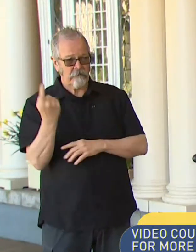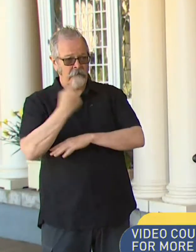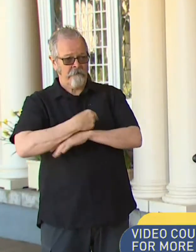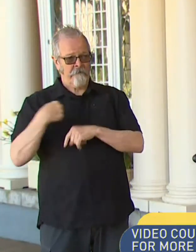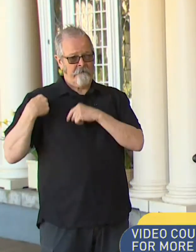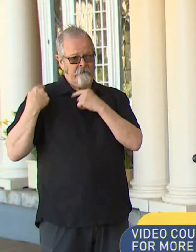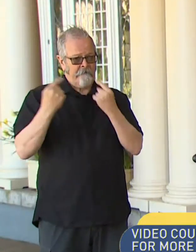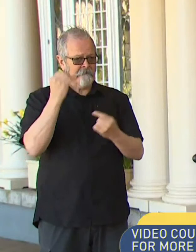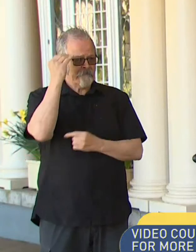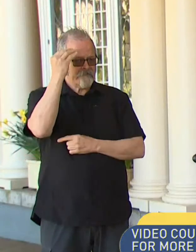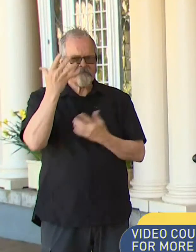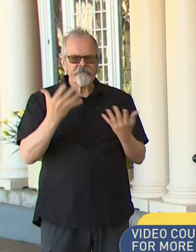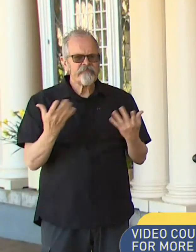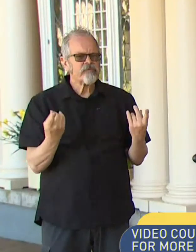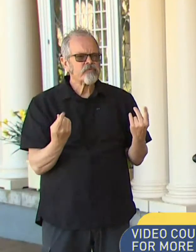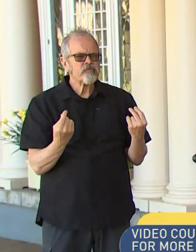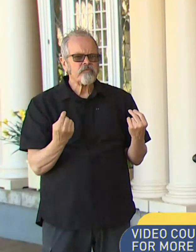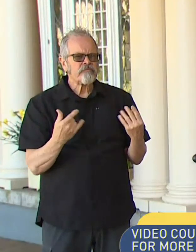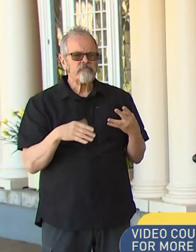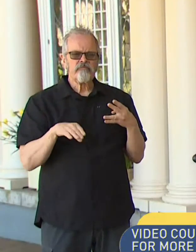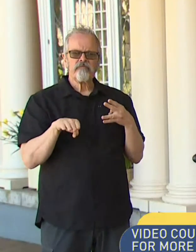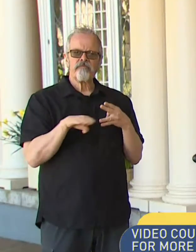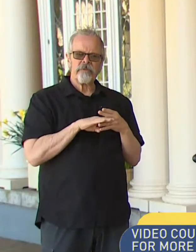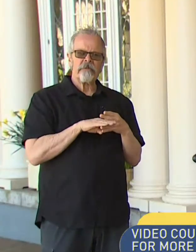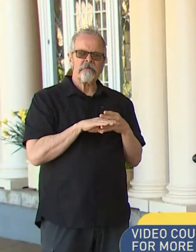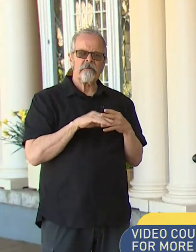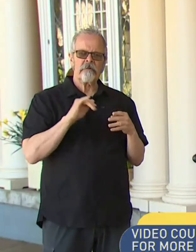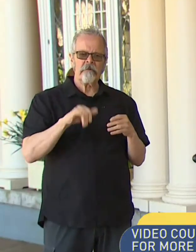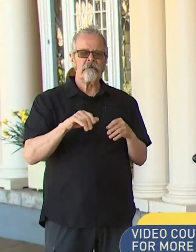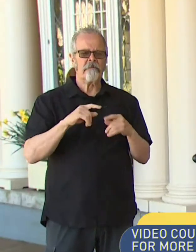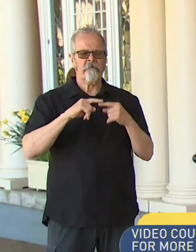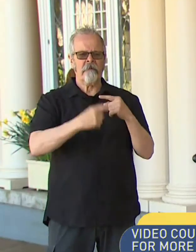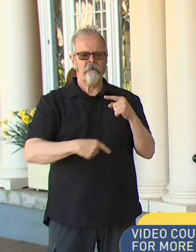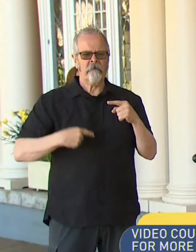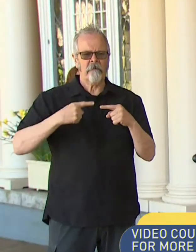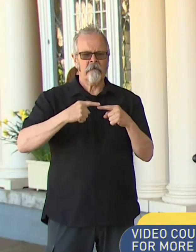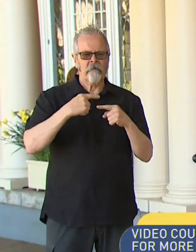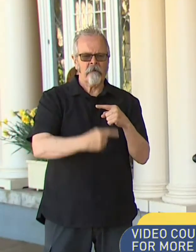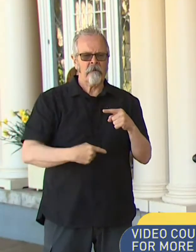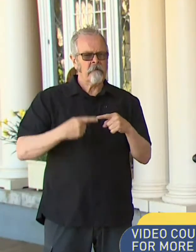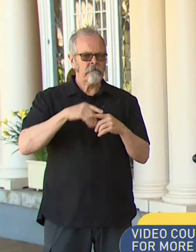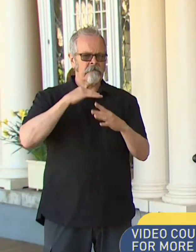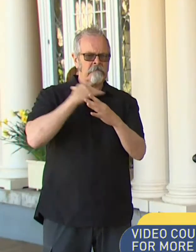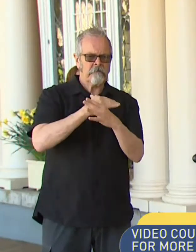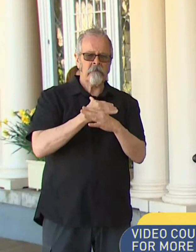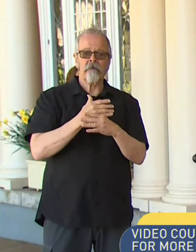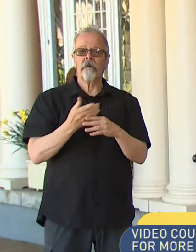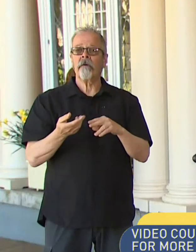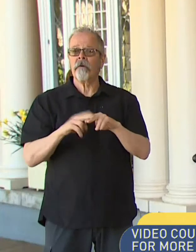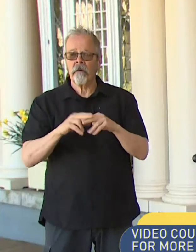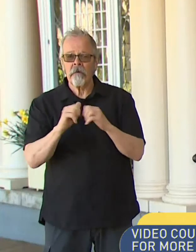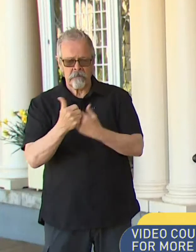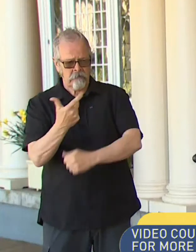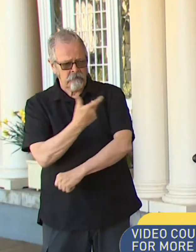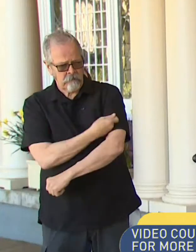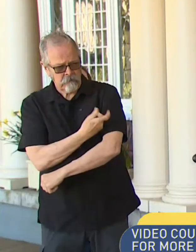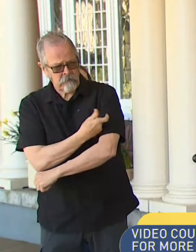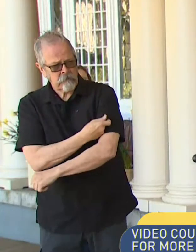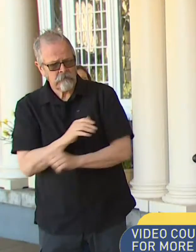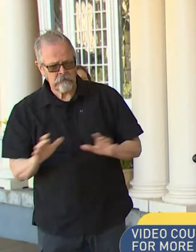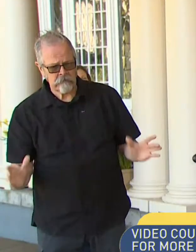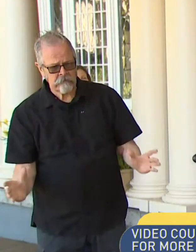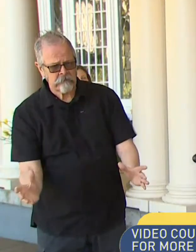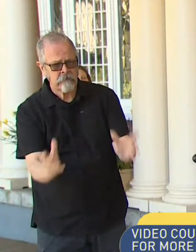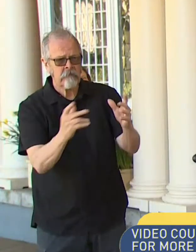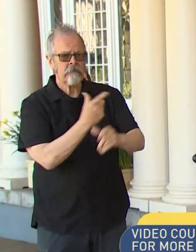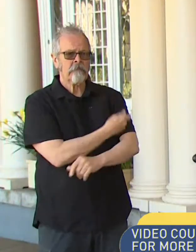we do to break this cycle of increasing COVID? We've got the vaccine coming on like crazy. We now have about